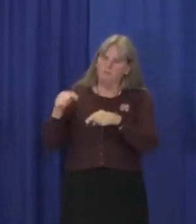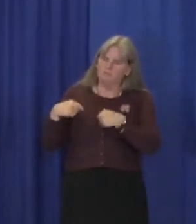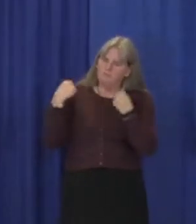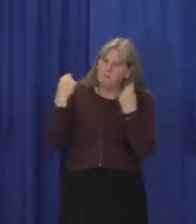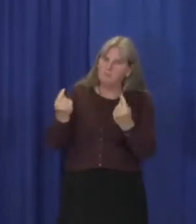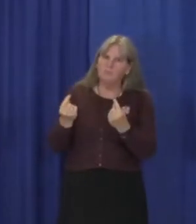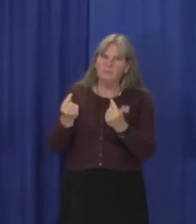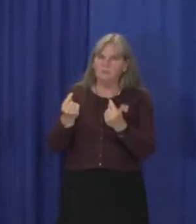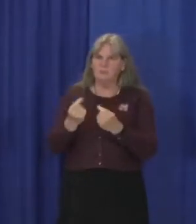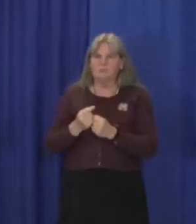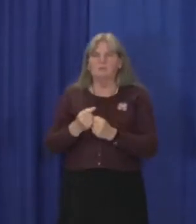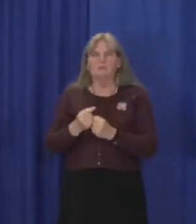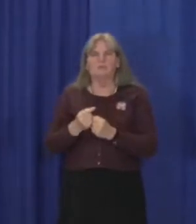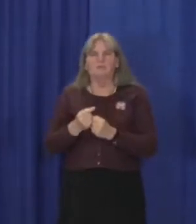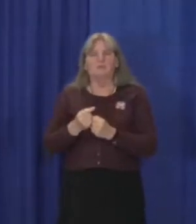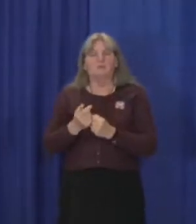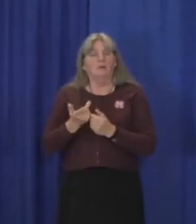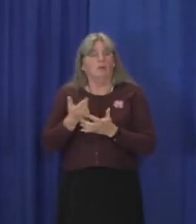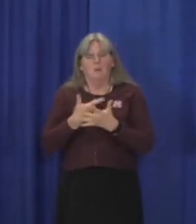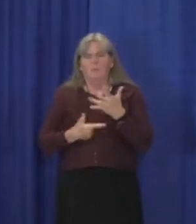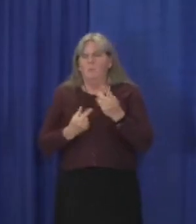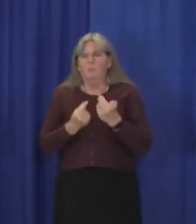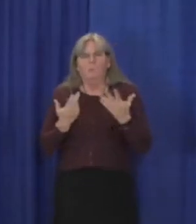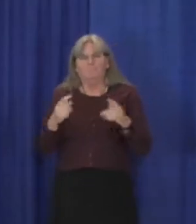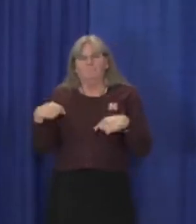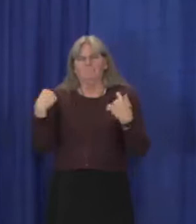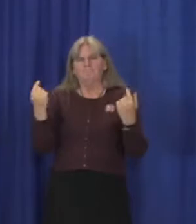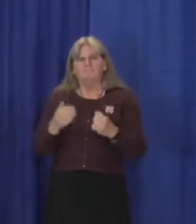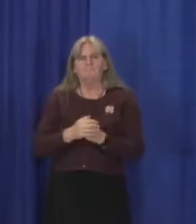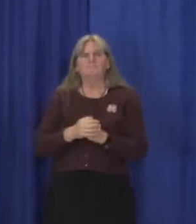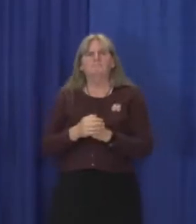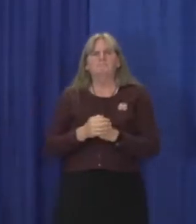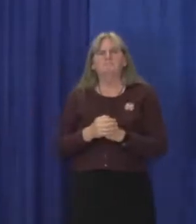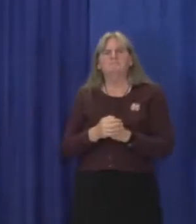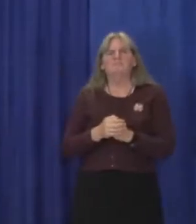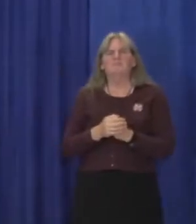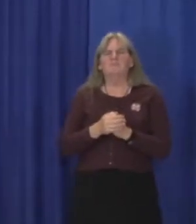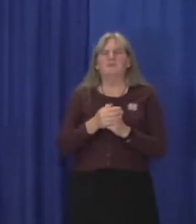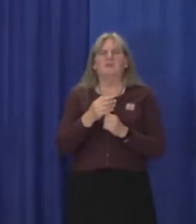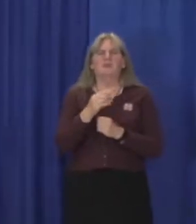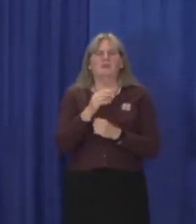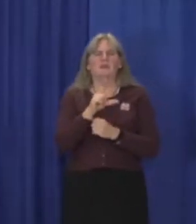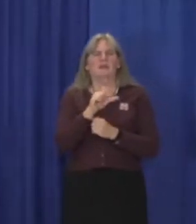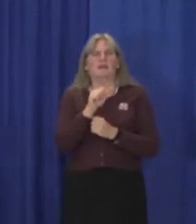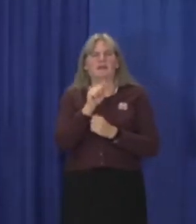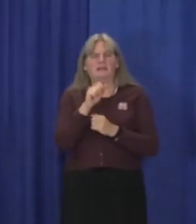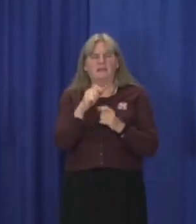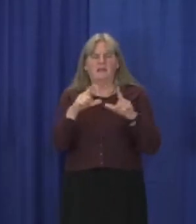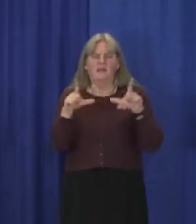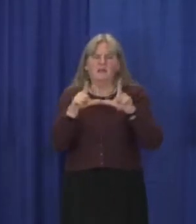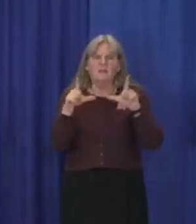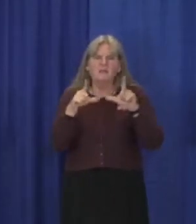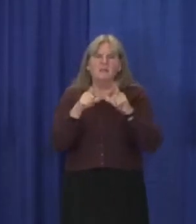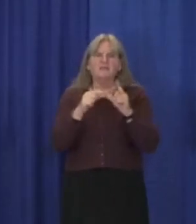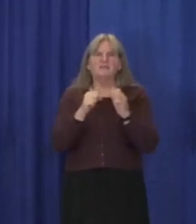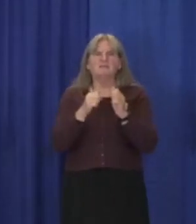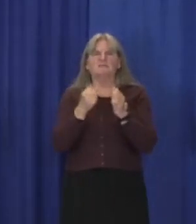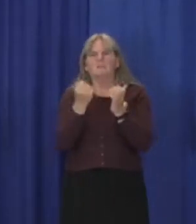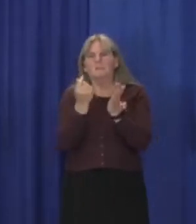flipped upside down. This included things like extending leases, permits, and other